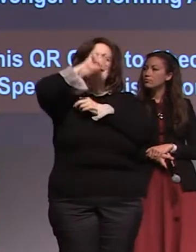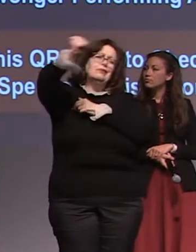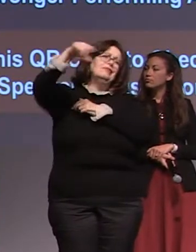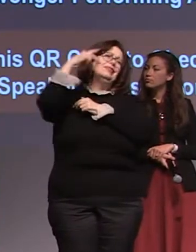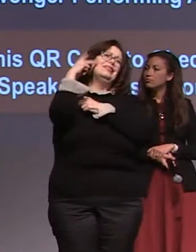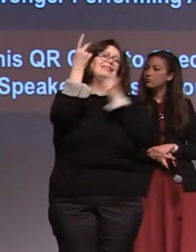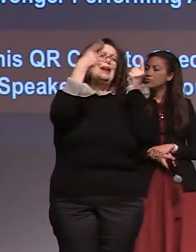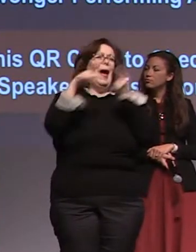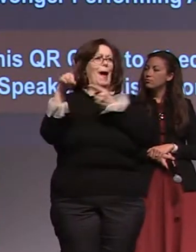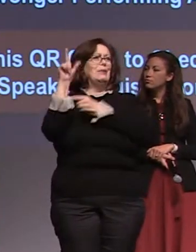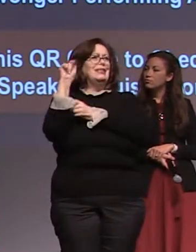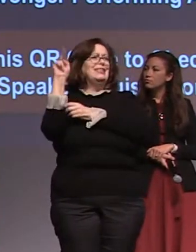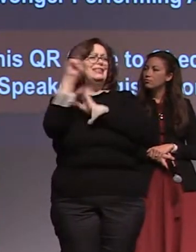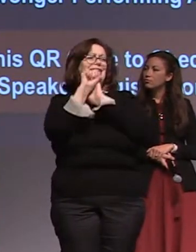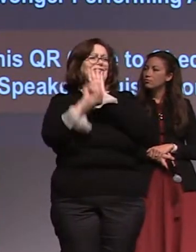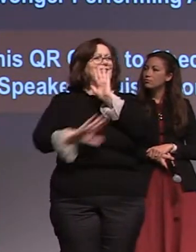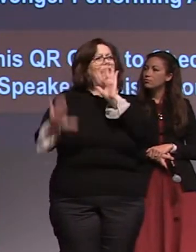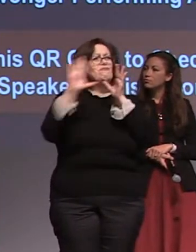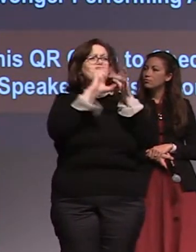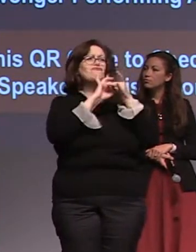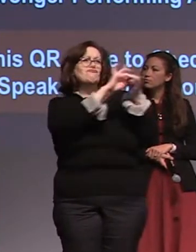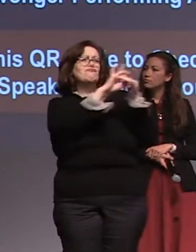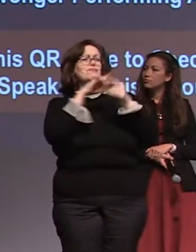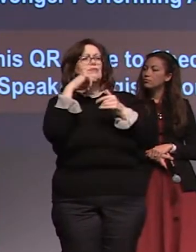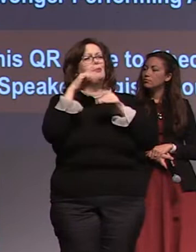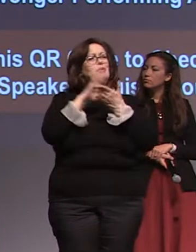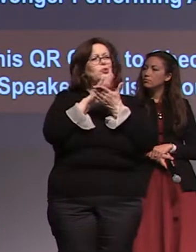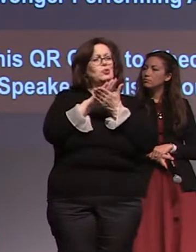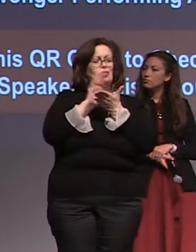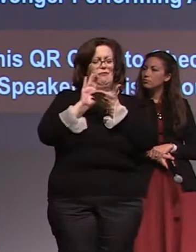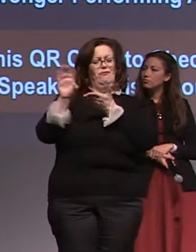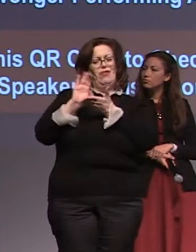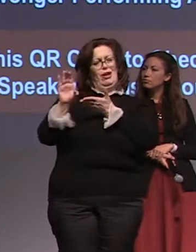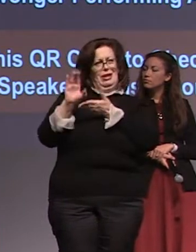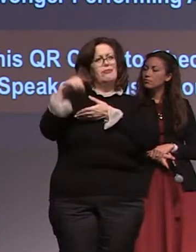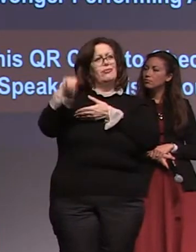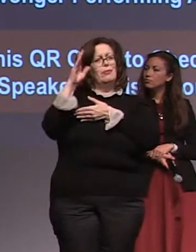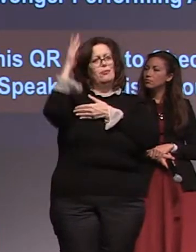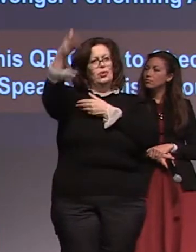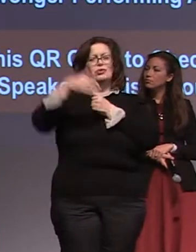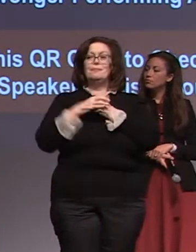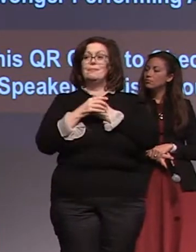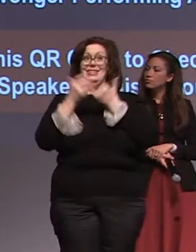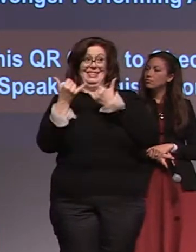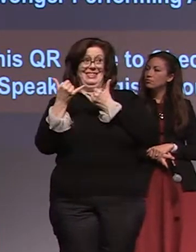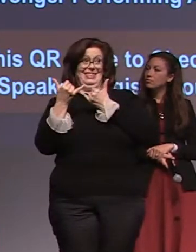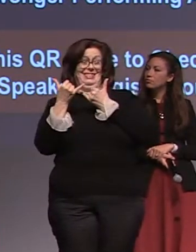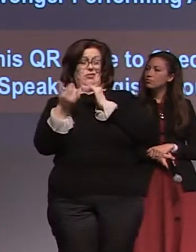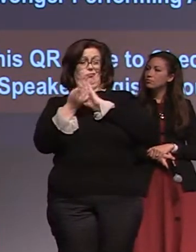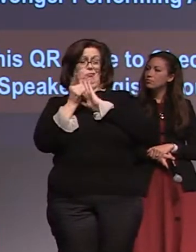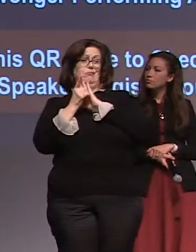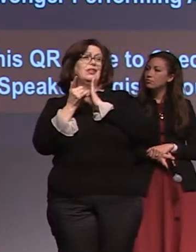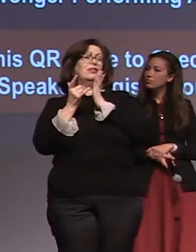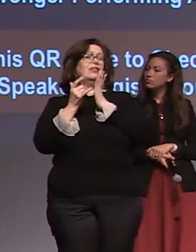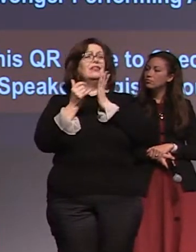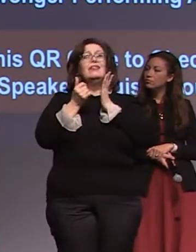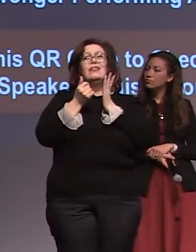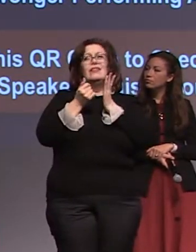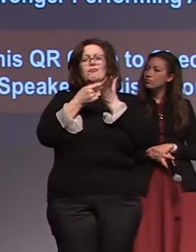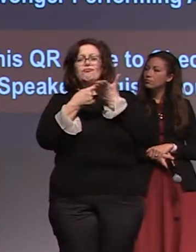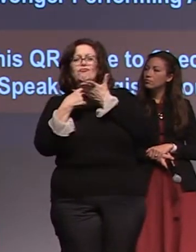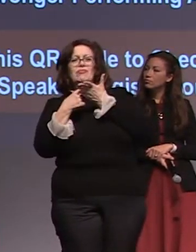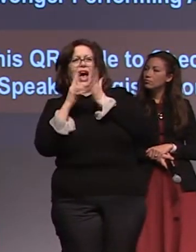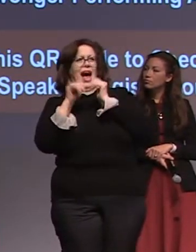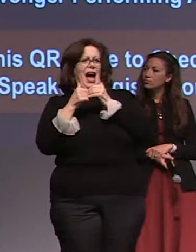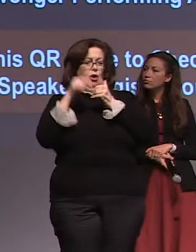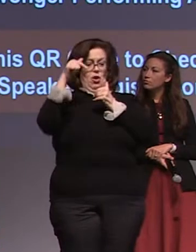state of Tennessee as it relates to public school students and funding for their futures. I want to talk just a moment about how this event will work